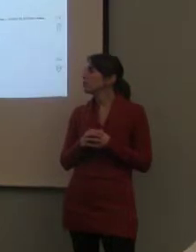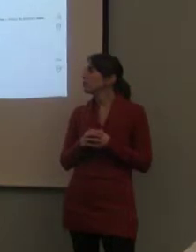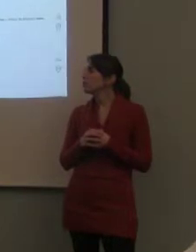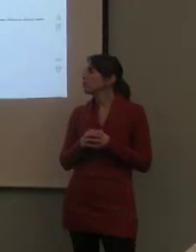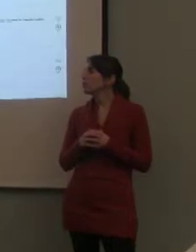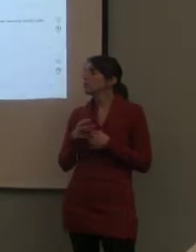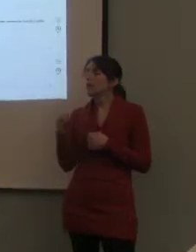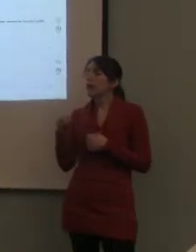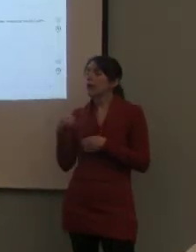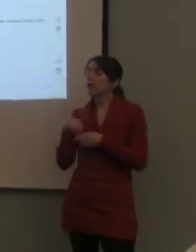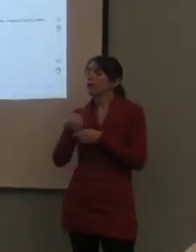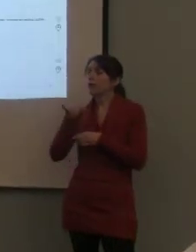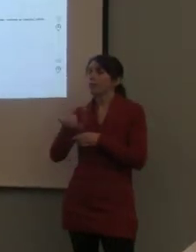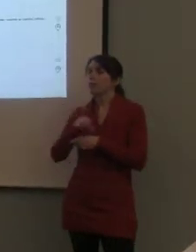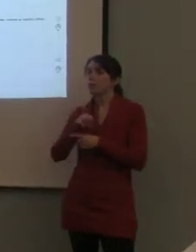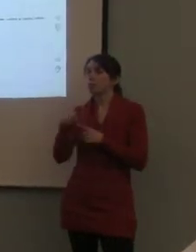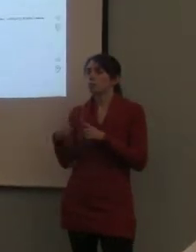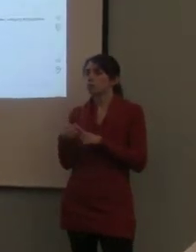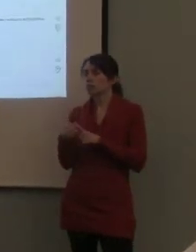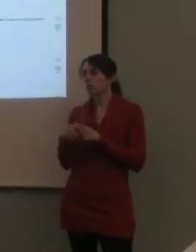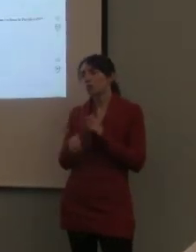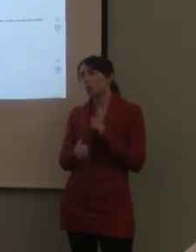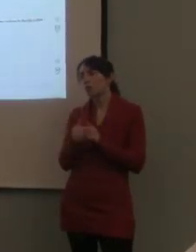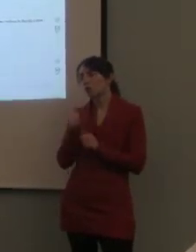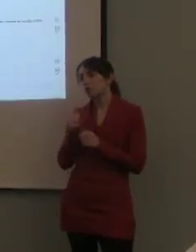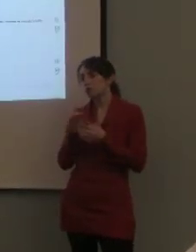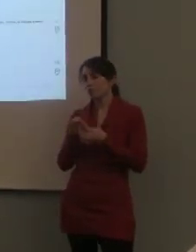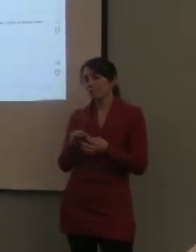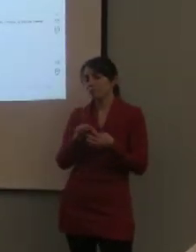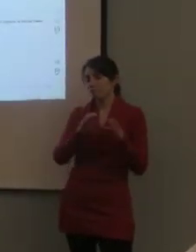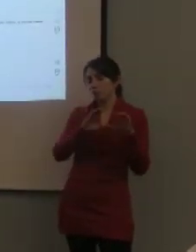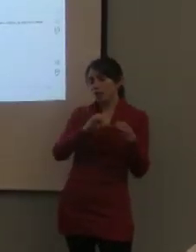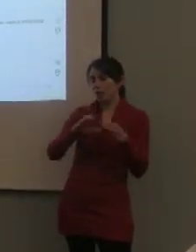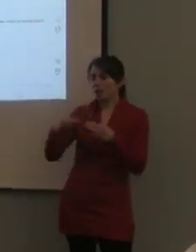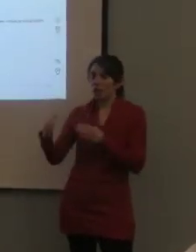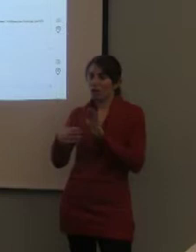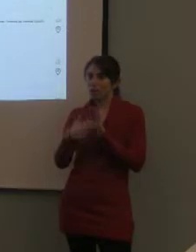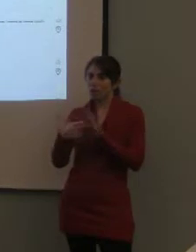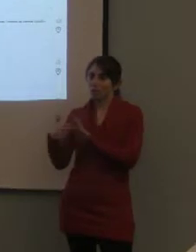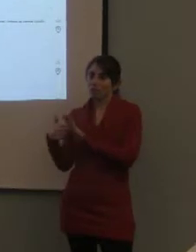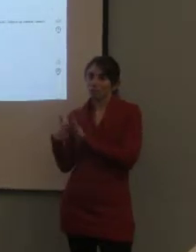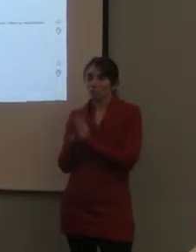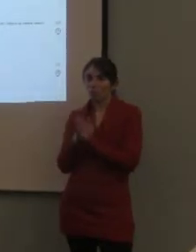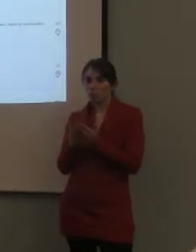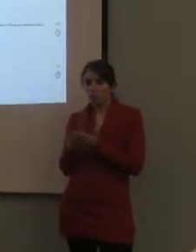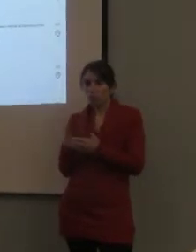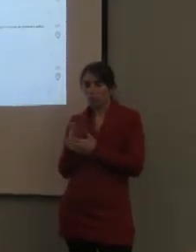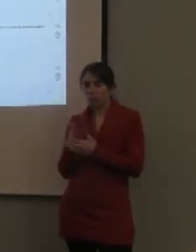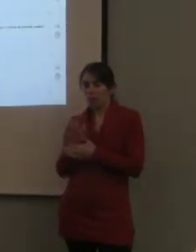And in that case, it's mostly a matter of categorizing books within their